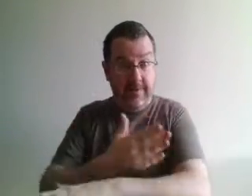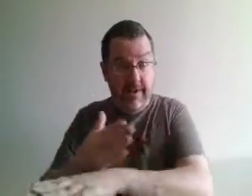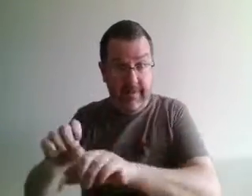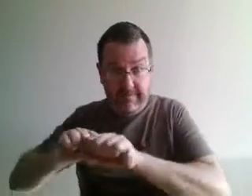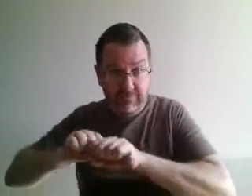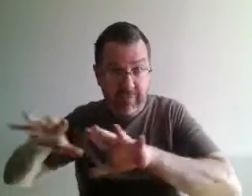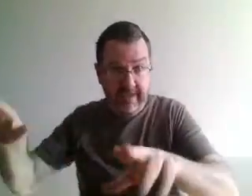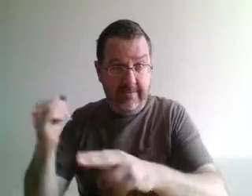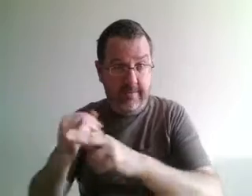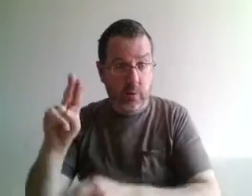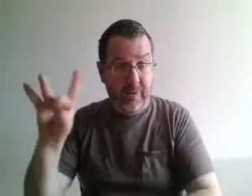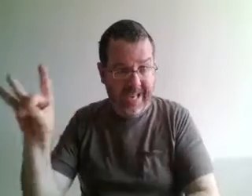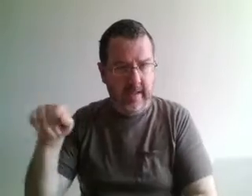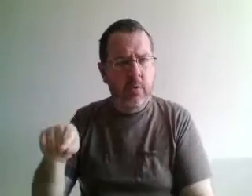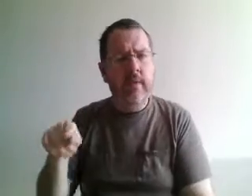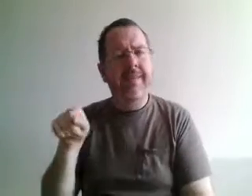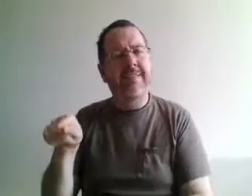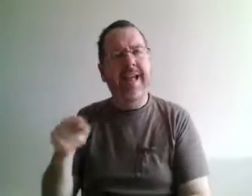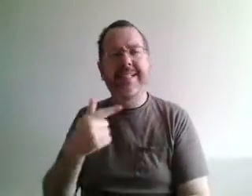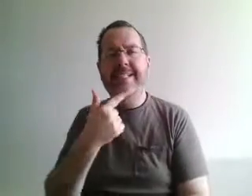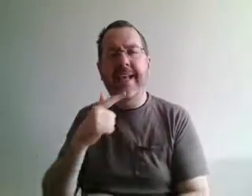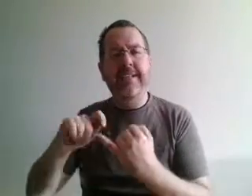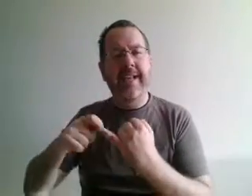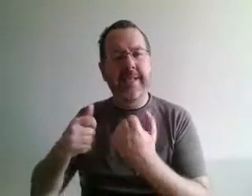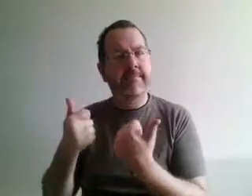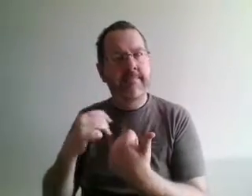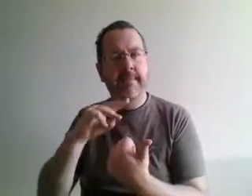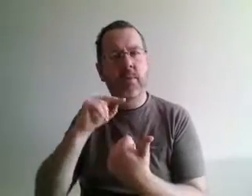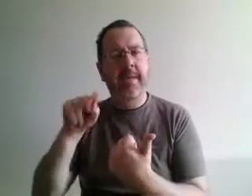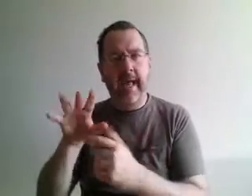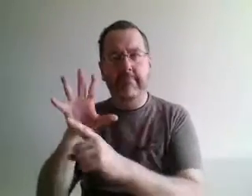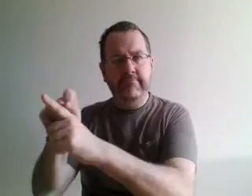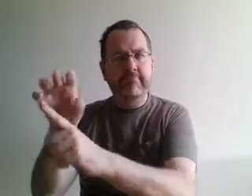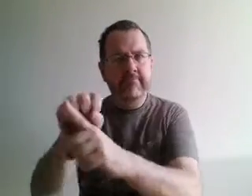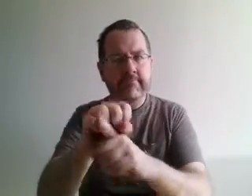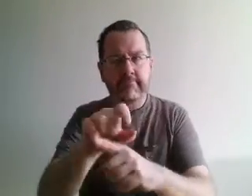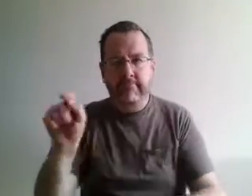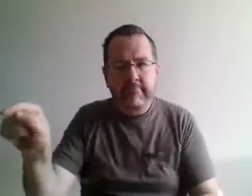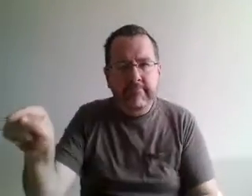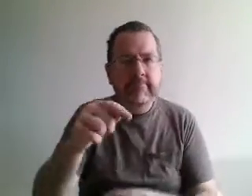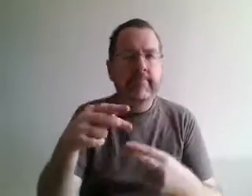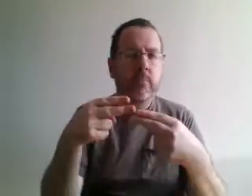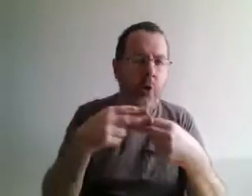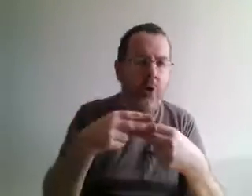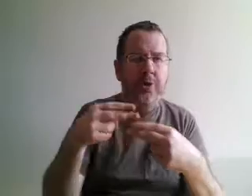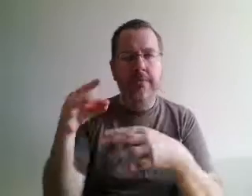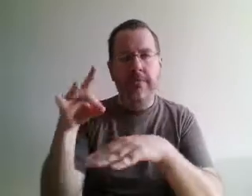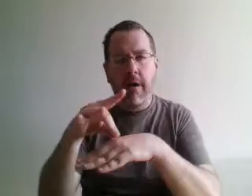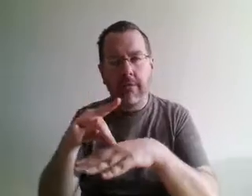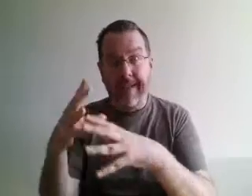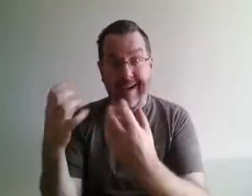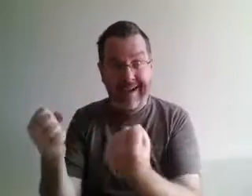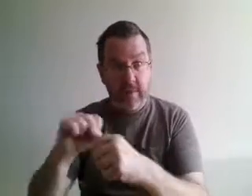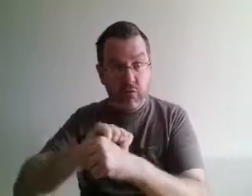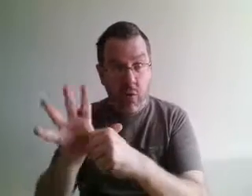allow us to identify particular healthcare workers who have been infected and now have antibodies and